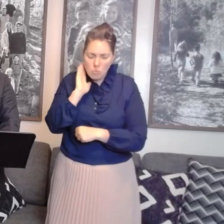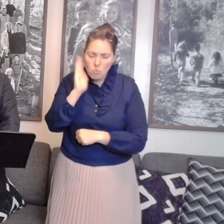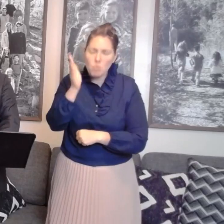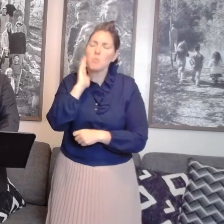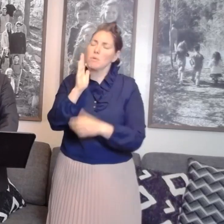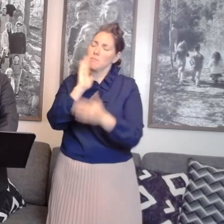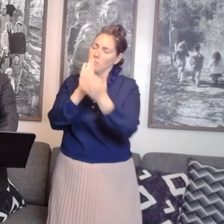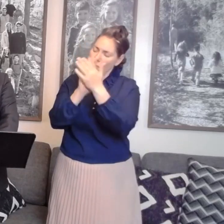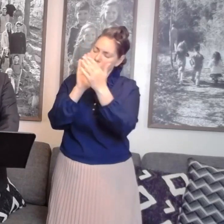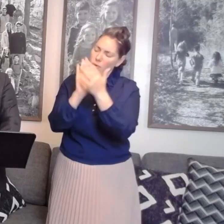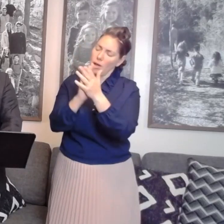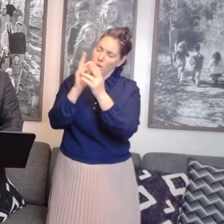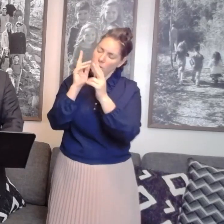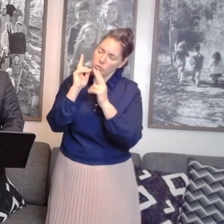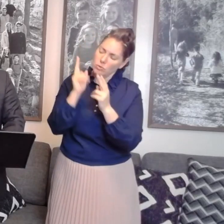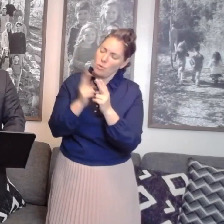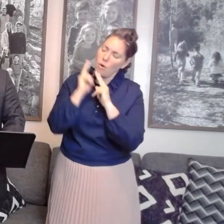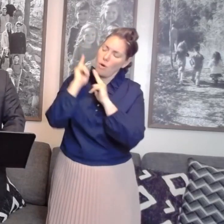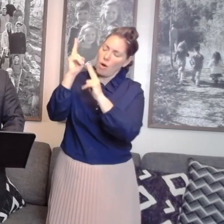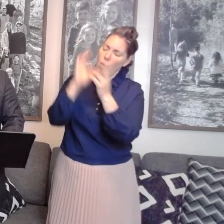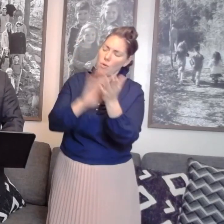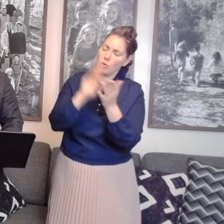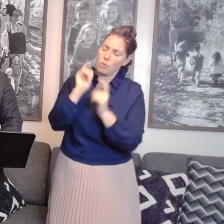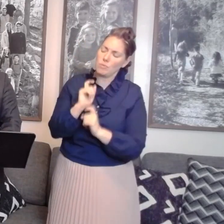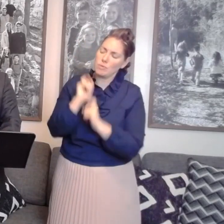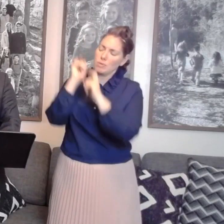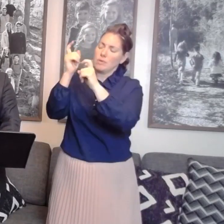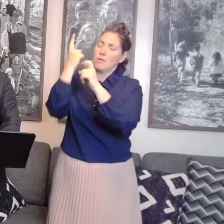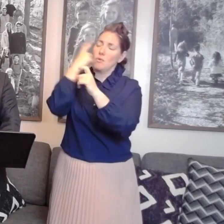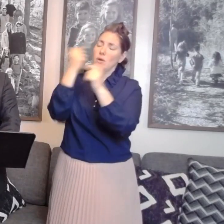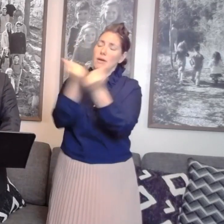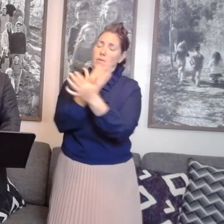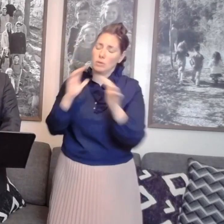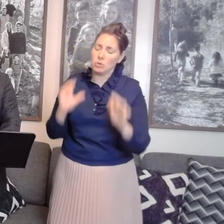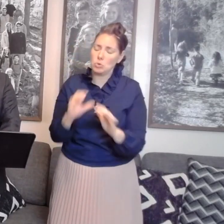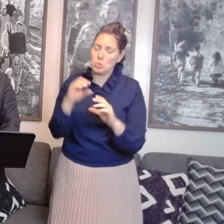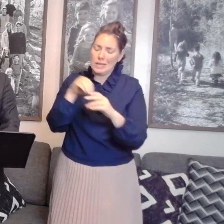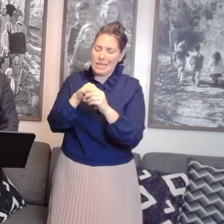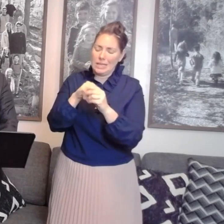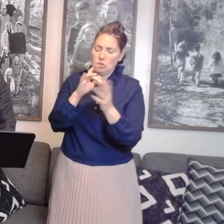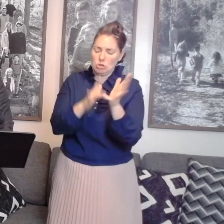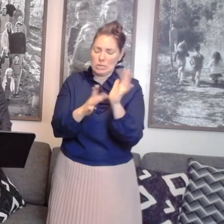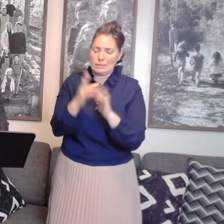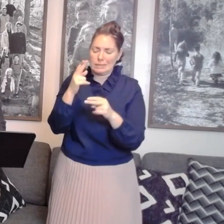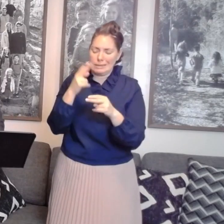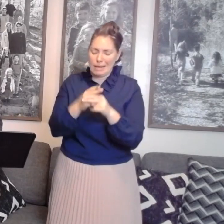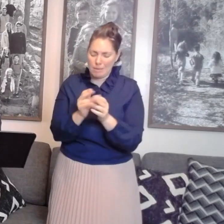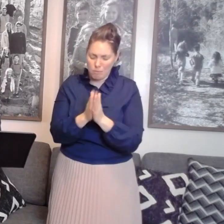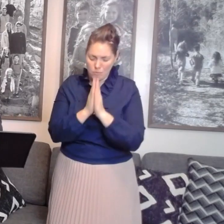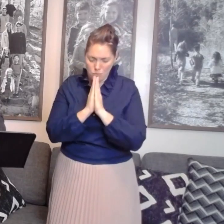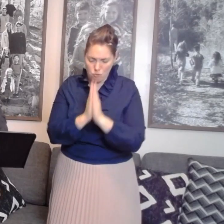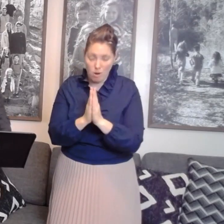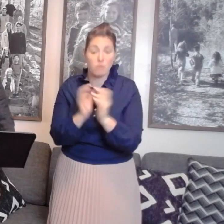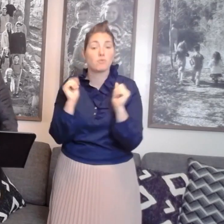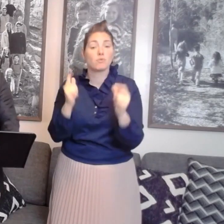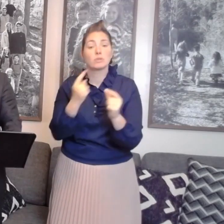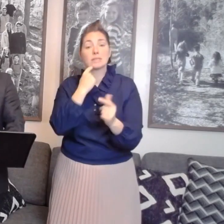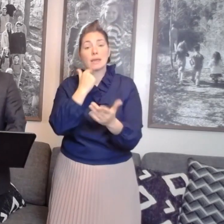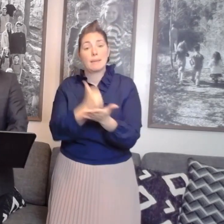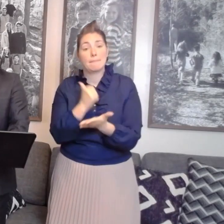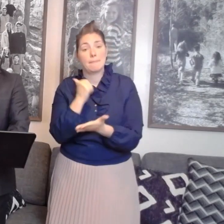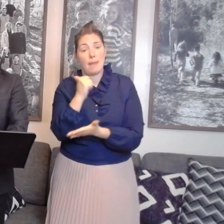praise, glory, and honor for all that you do. In Jesus' name we pray. Everyone said amen.